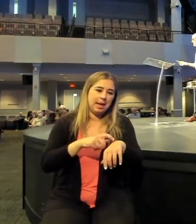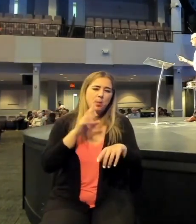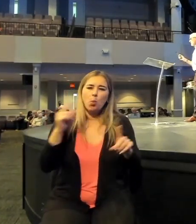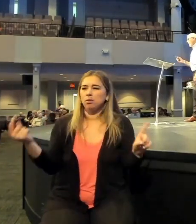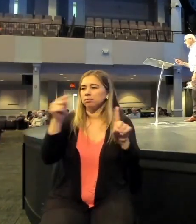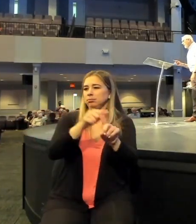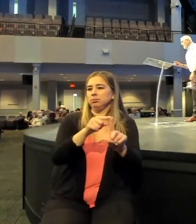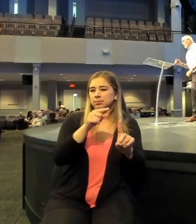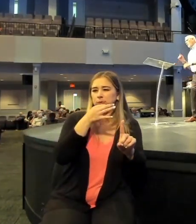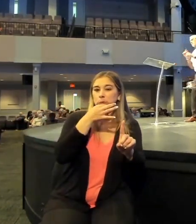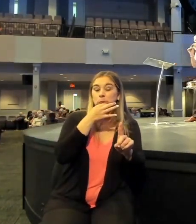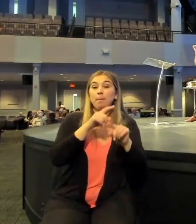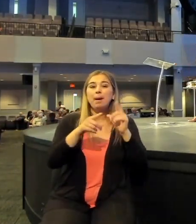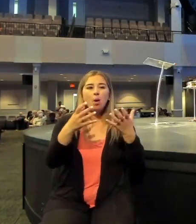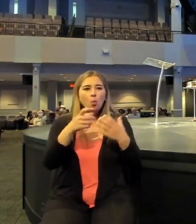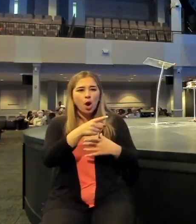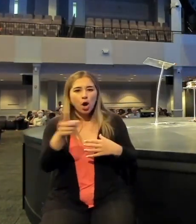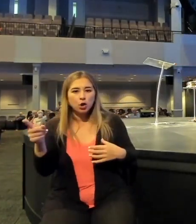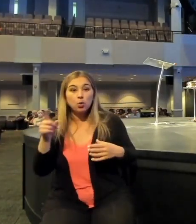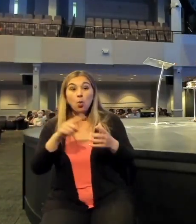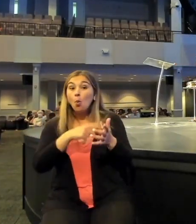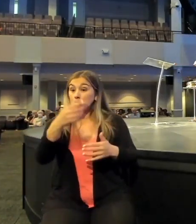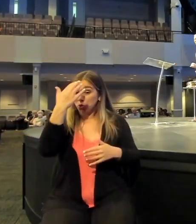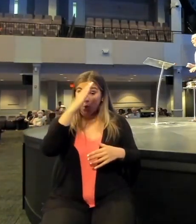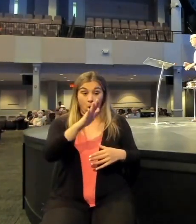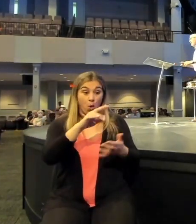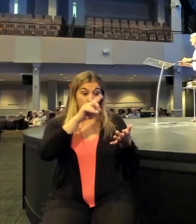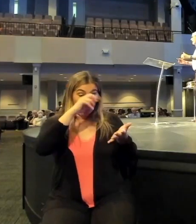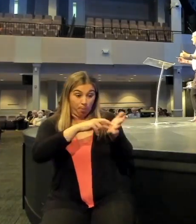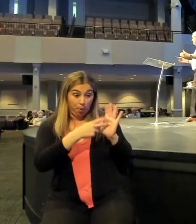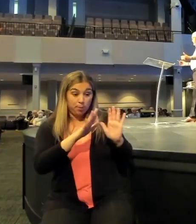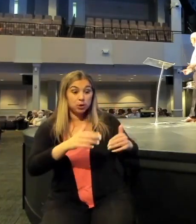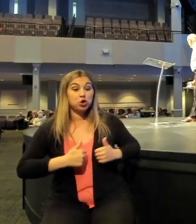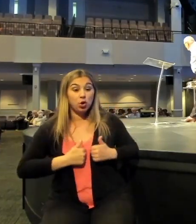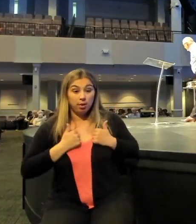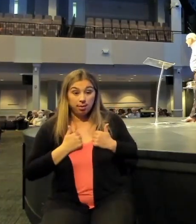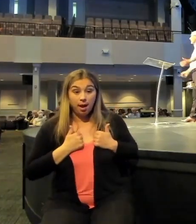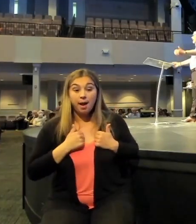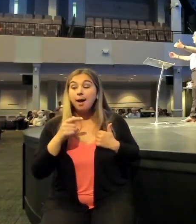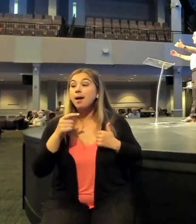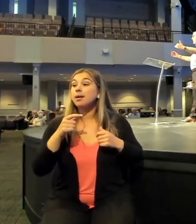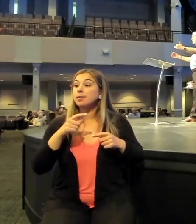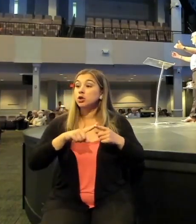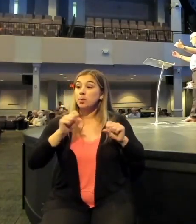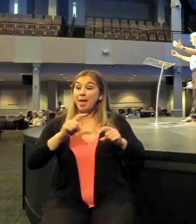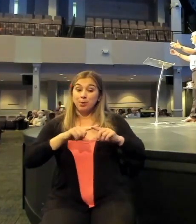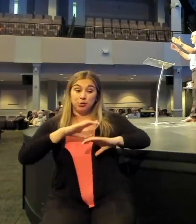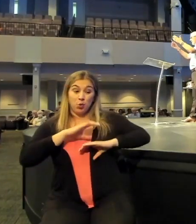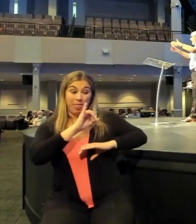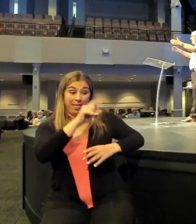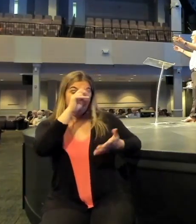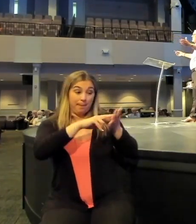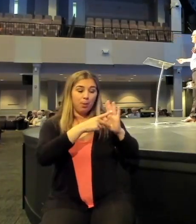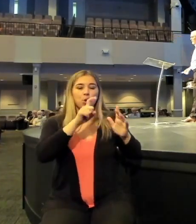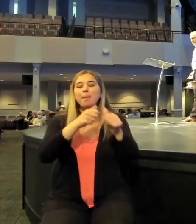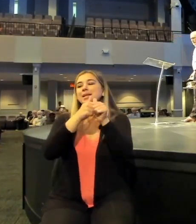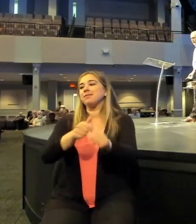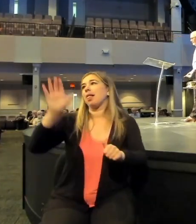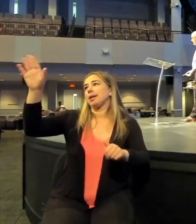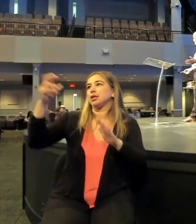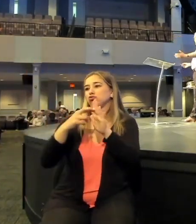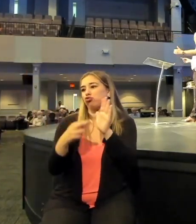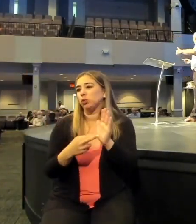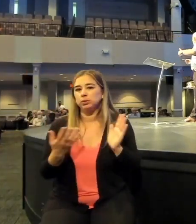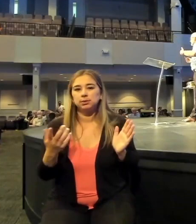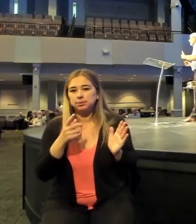back to that in just a moment. But once you discover God's purpose for your life, To fulfill that purpose, you need to follow God's rules,